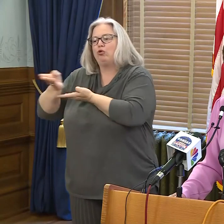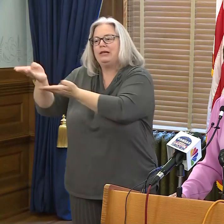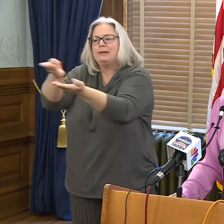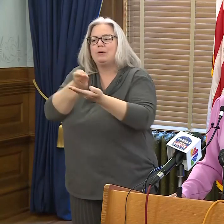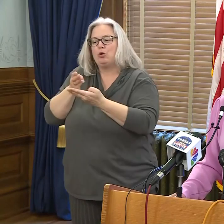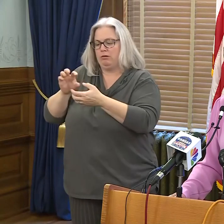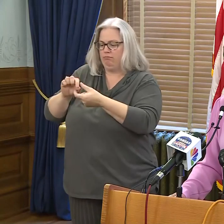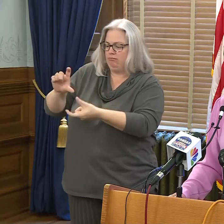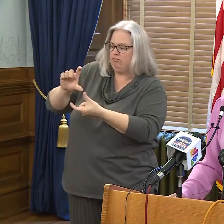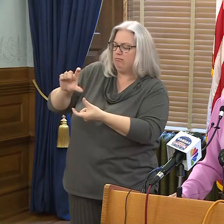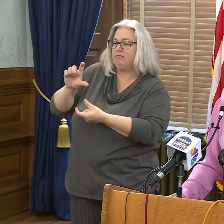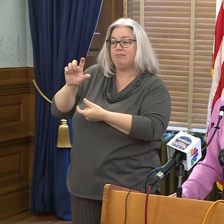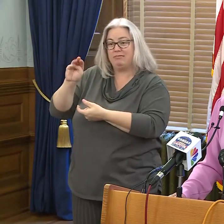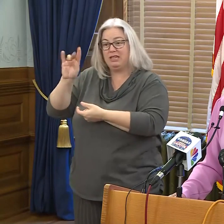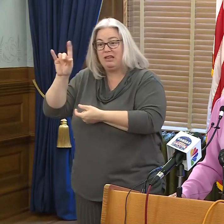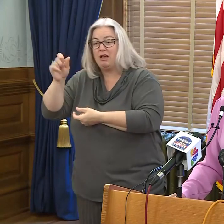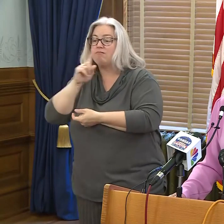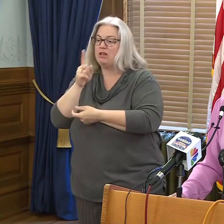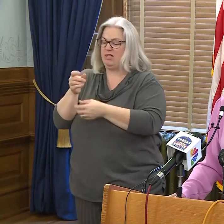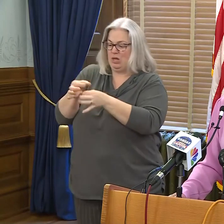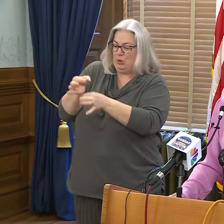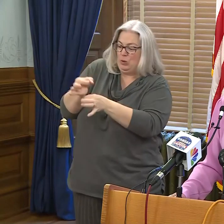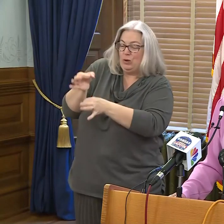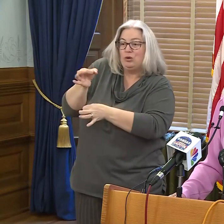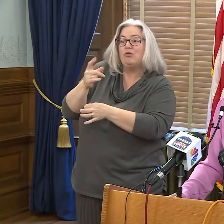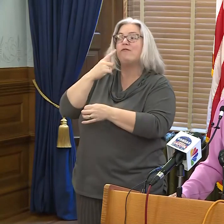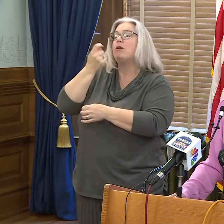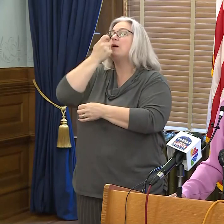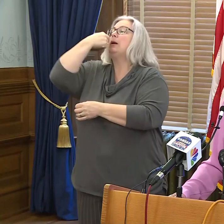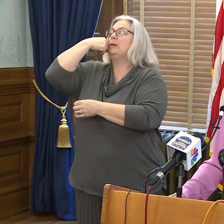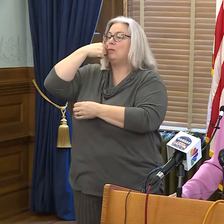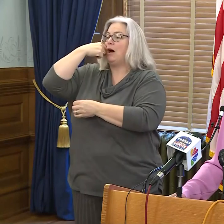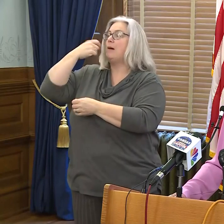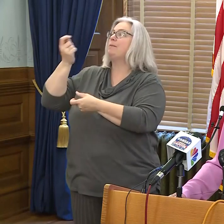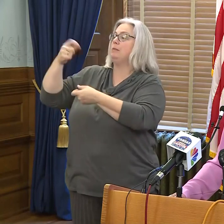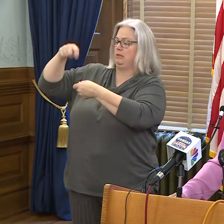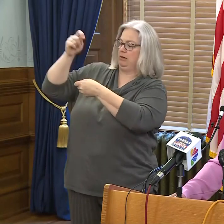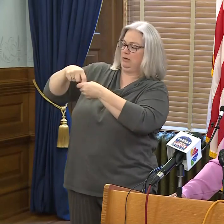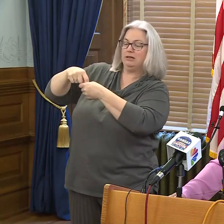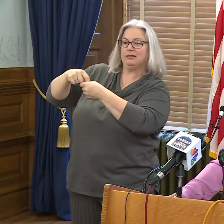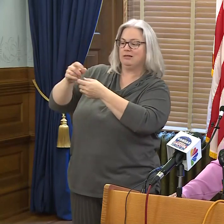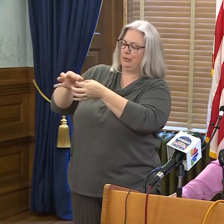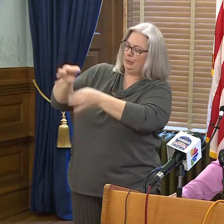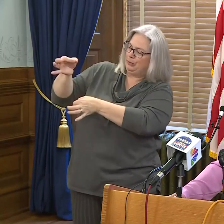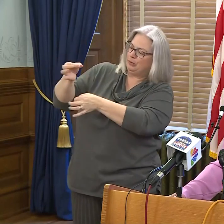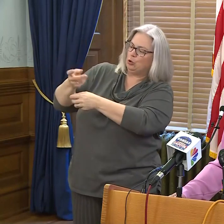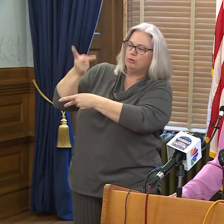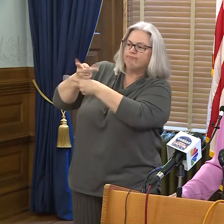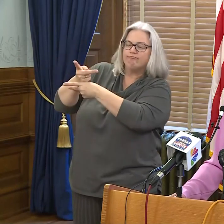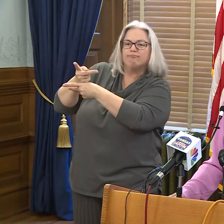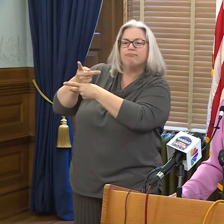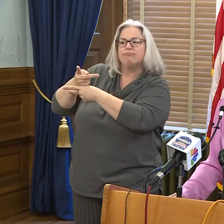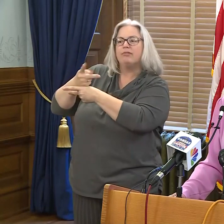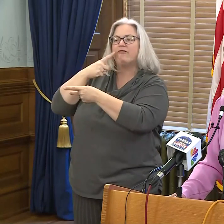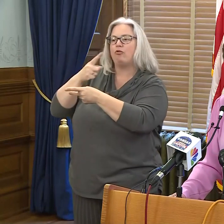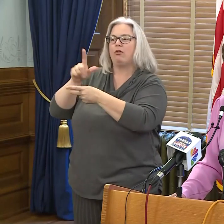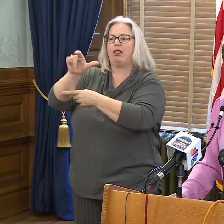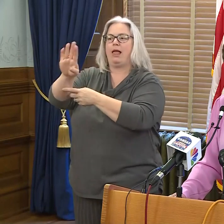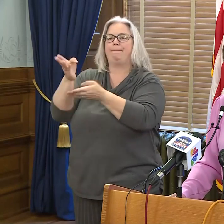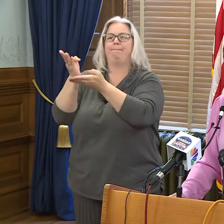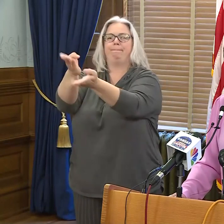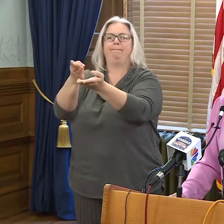media, actually a tube used to hold the swab after a patient is sampled, preserving the sample for lab